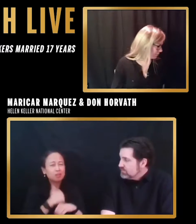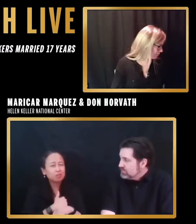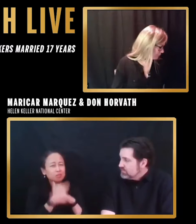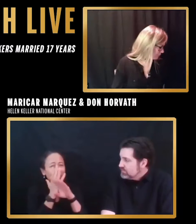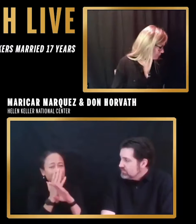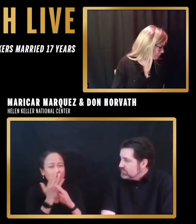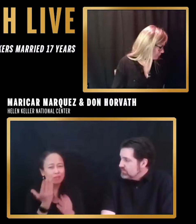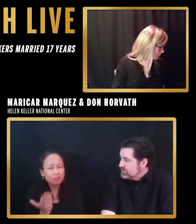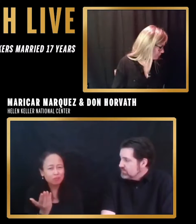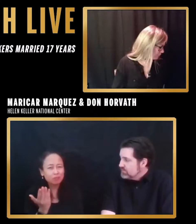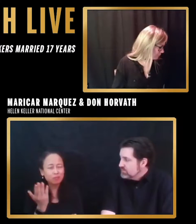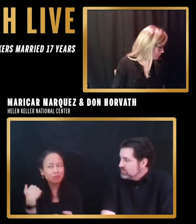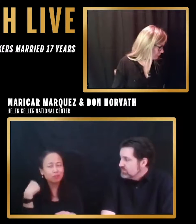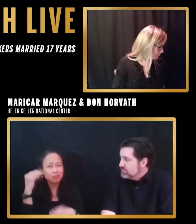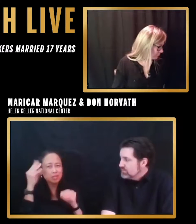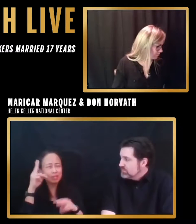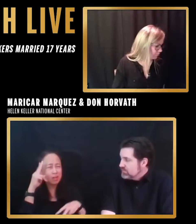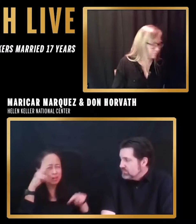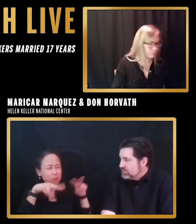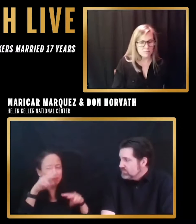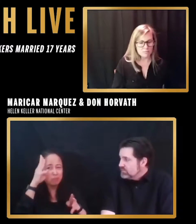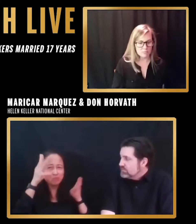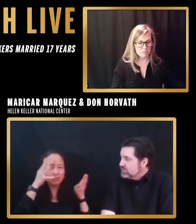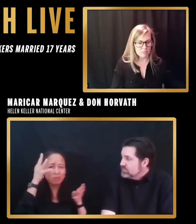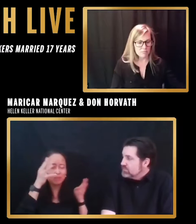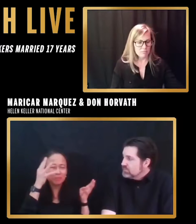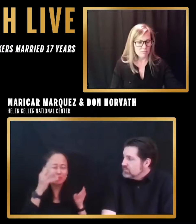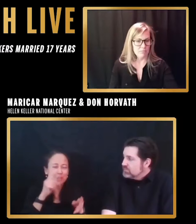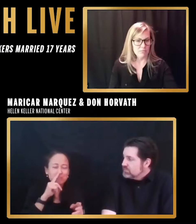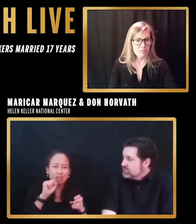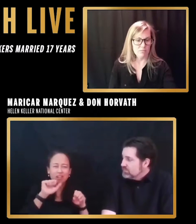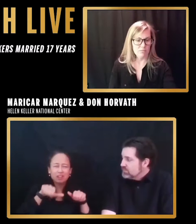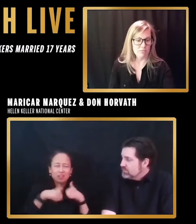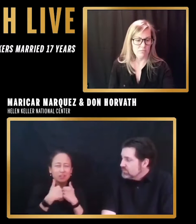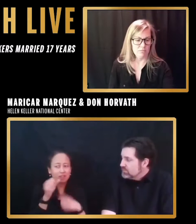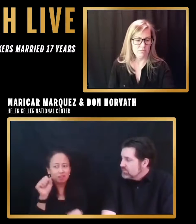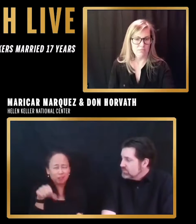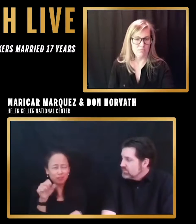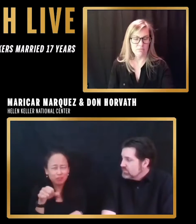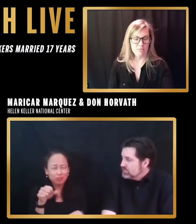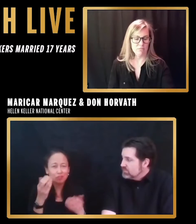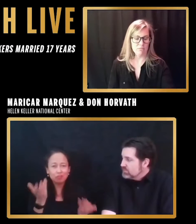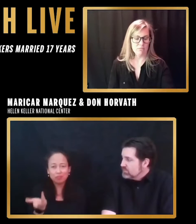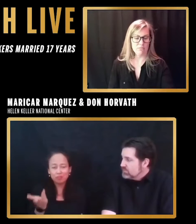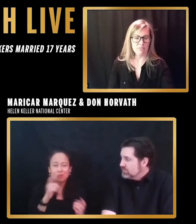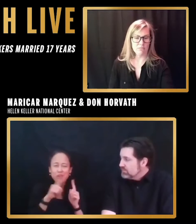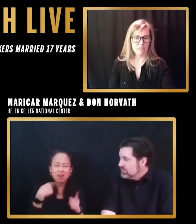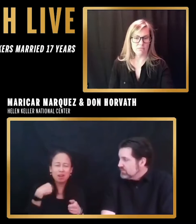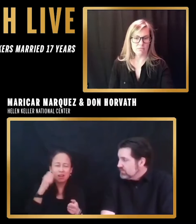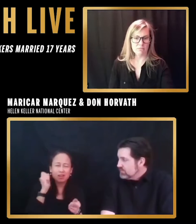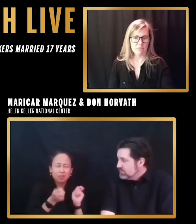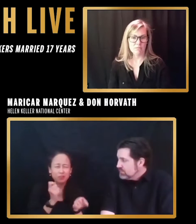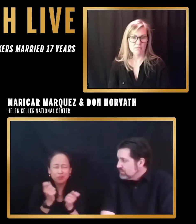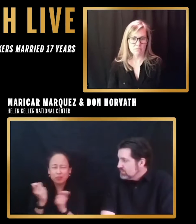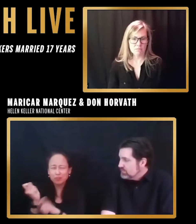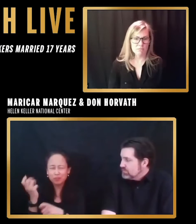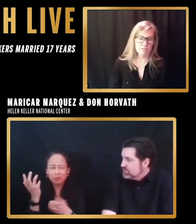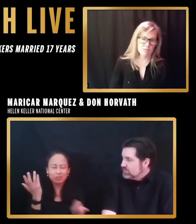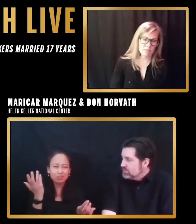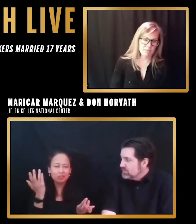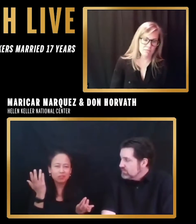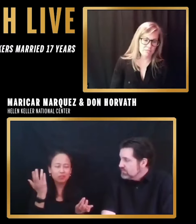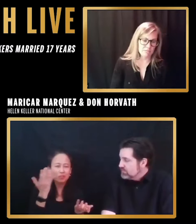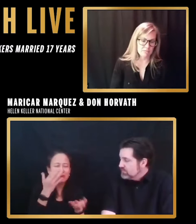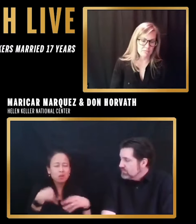can set up to watch somebody work and give them feedback that way. But it is definitely